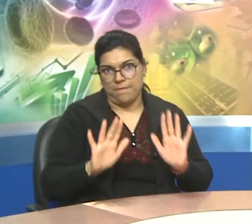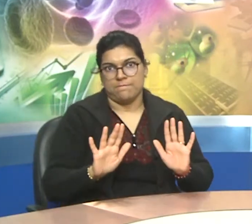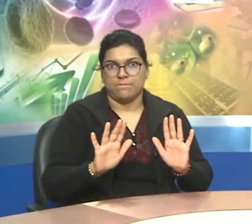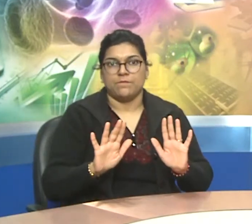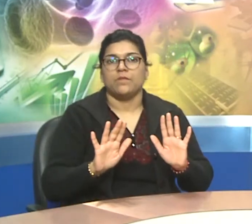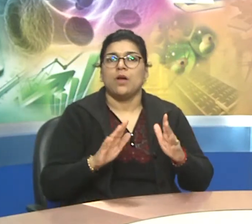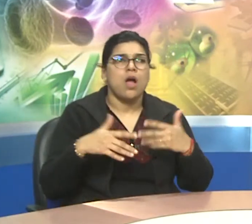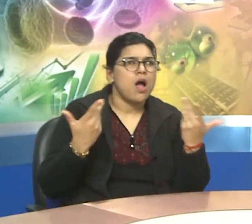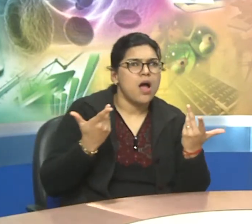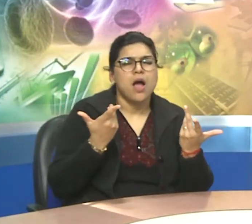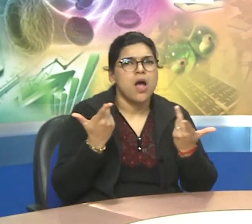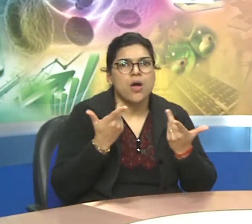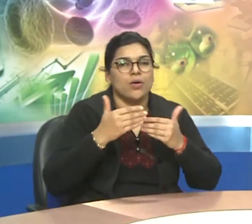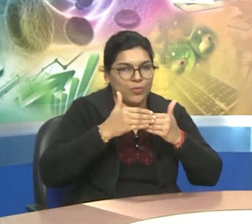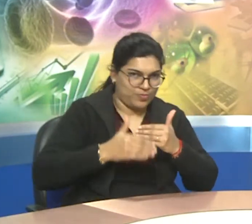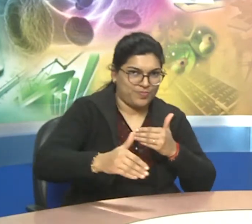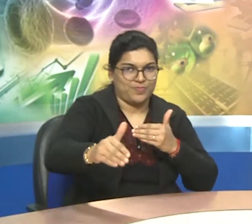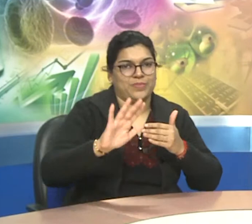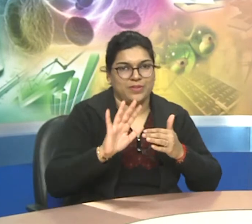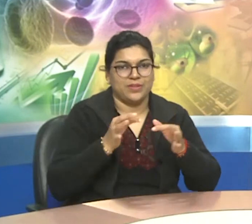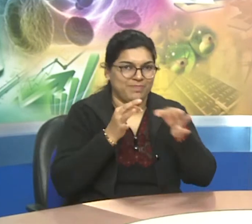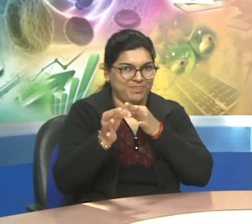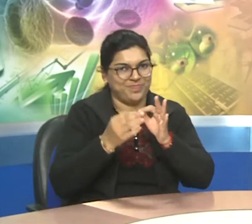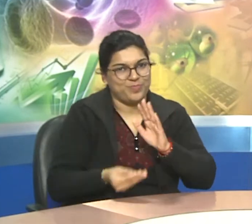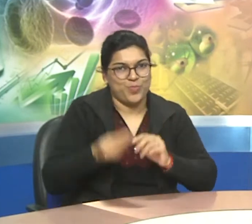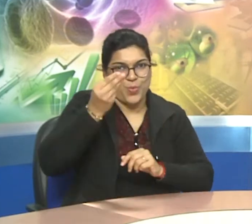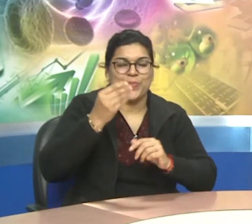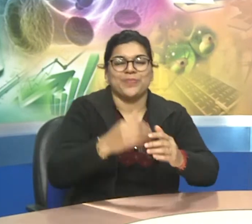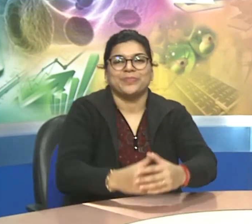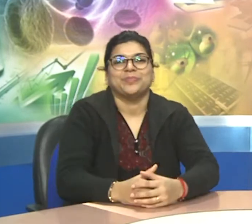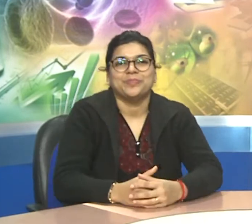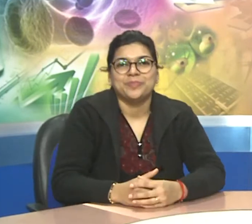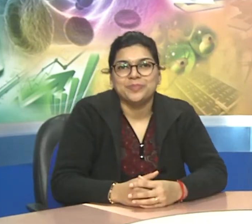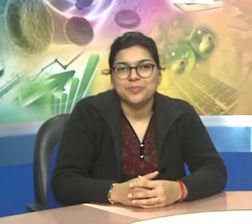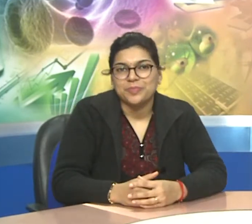is of Chipko movement. Let me explain this now.